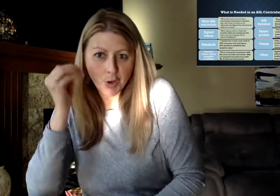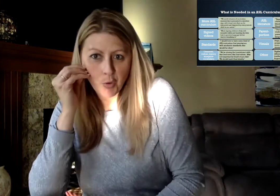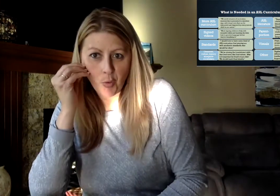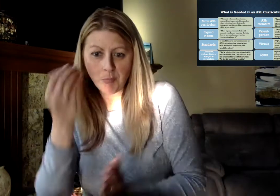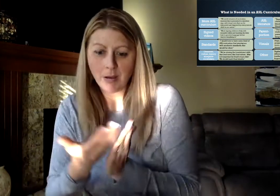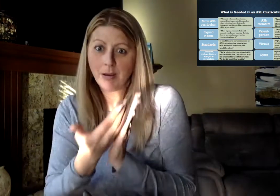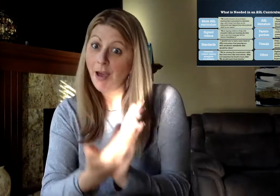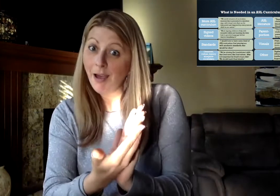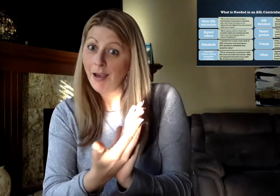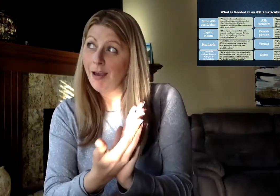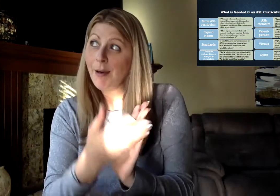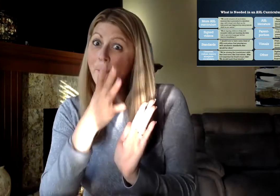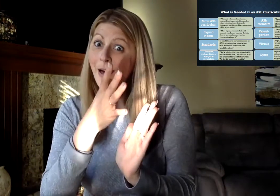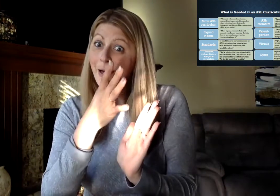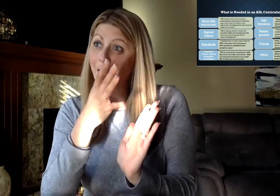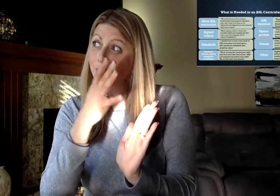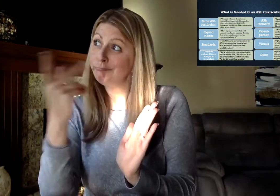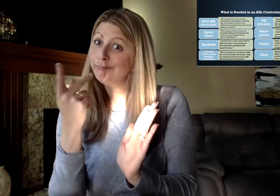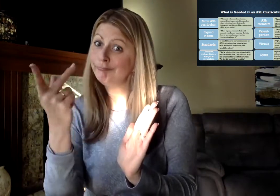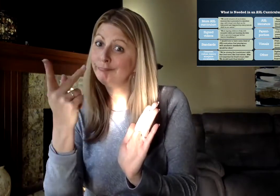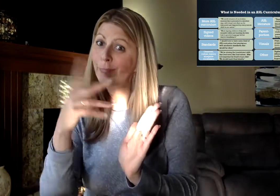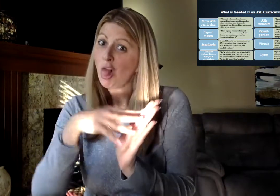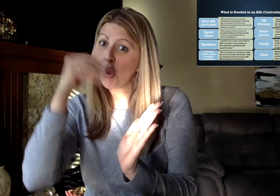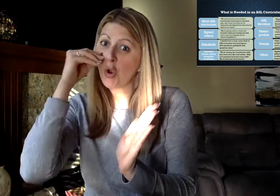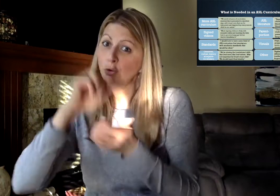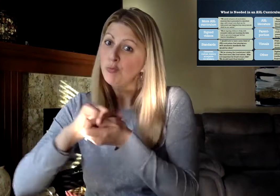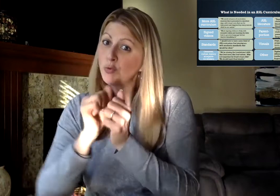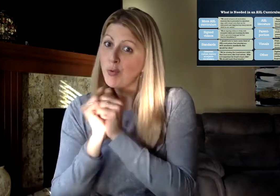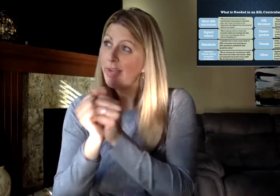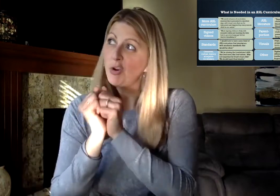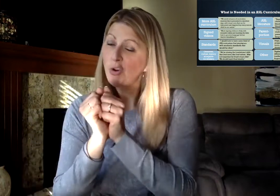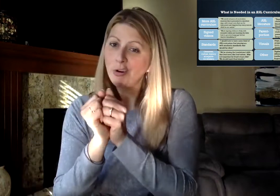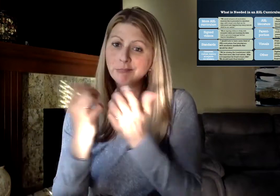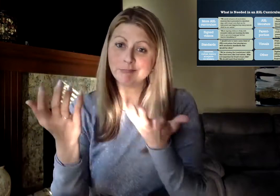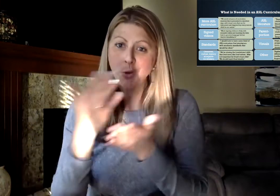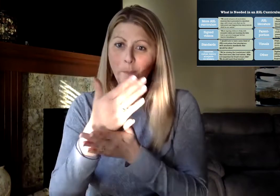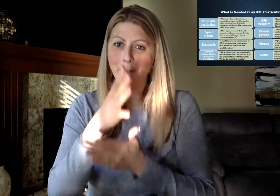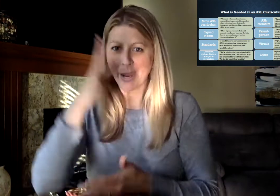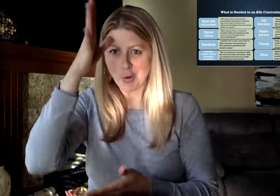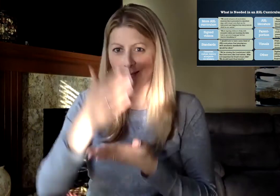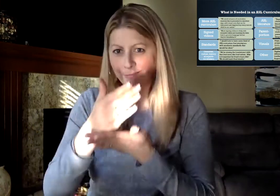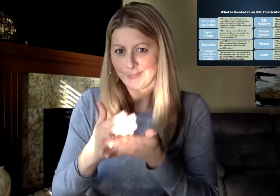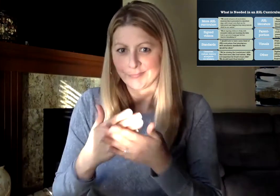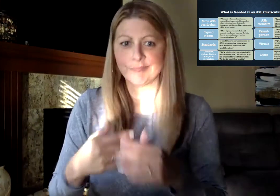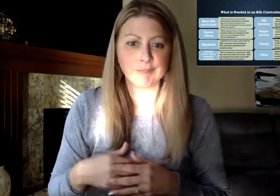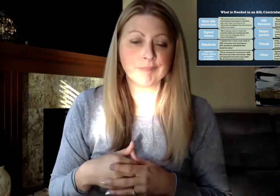Maybe something for them to bring home and show their mom, hey, the two of us can learn together. A parent